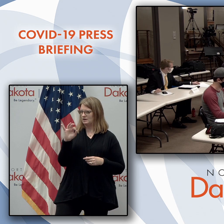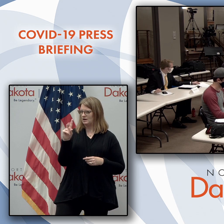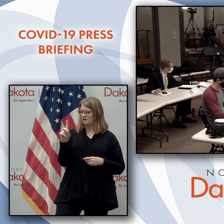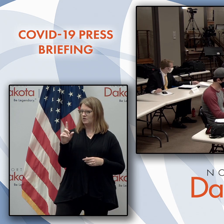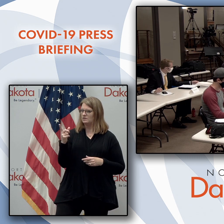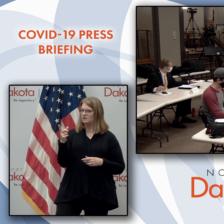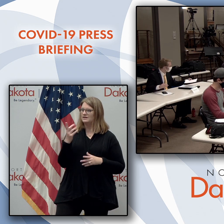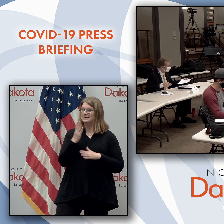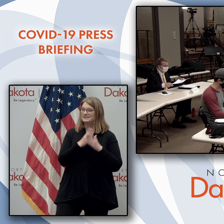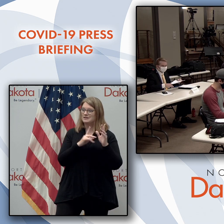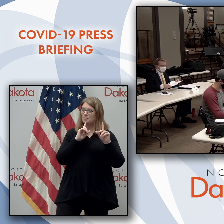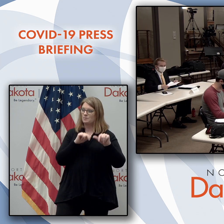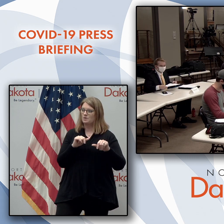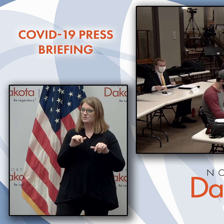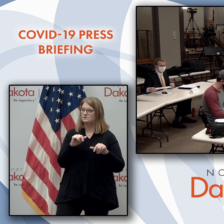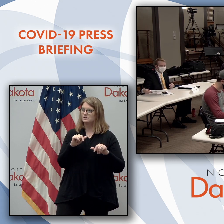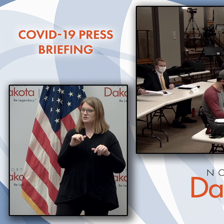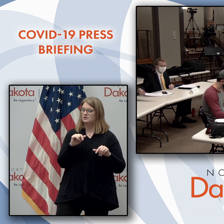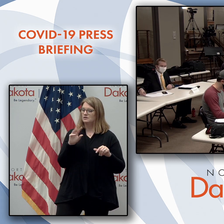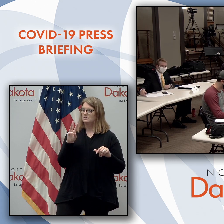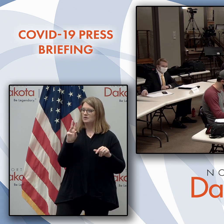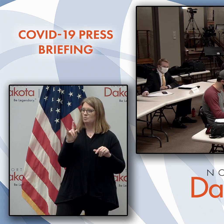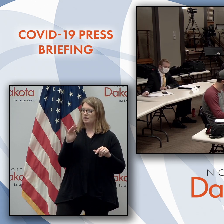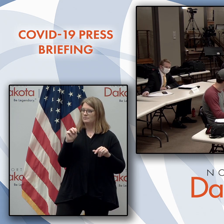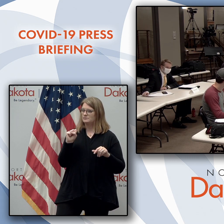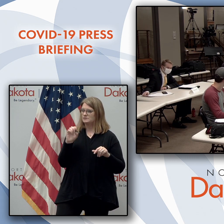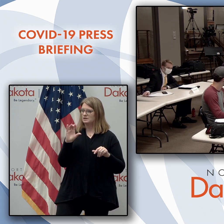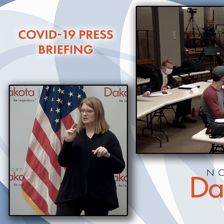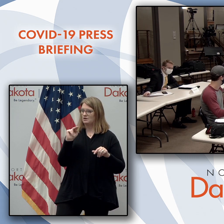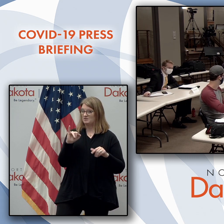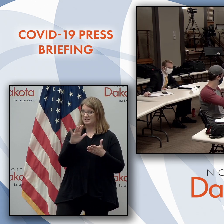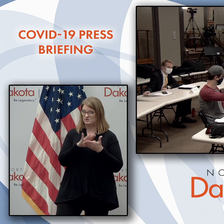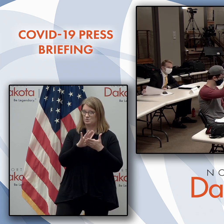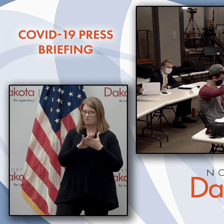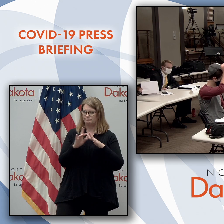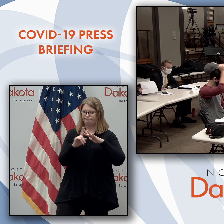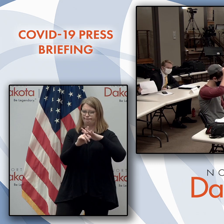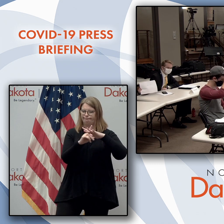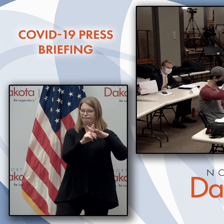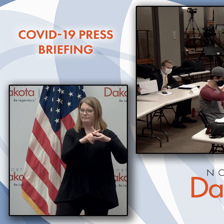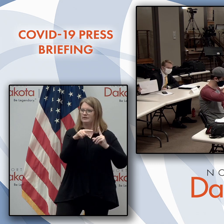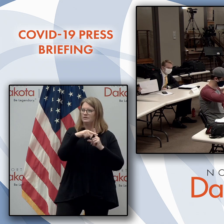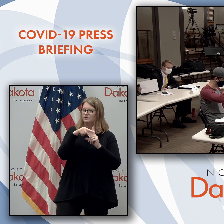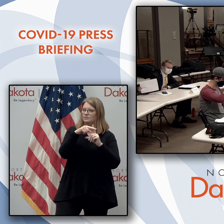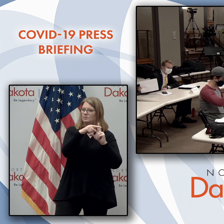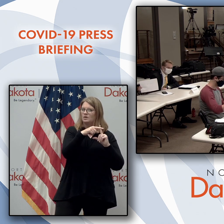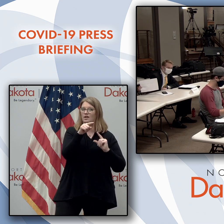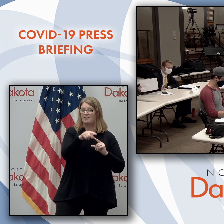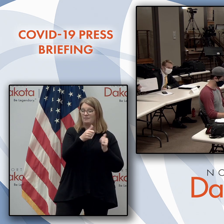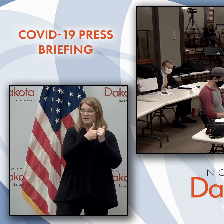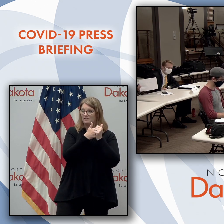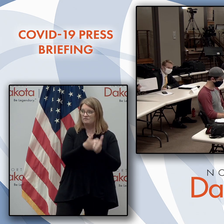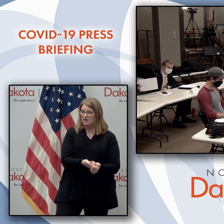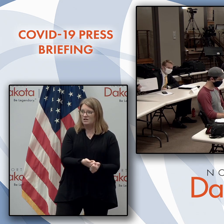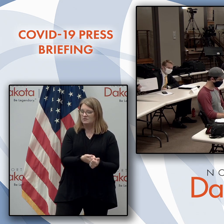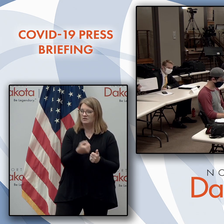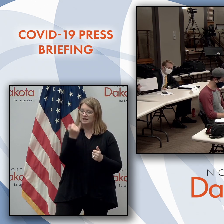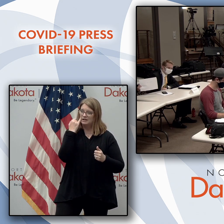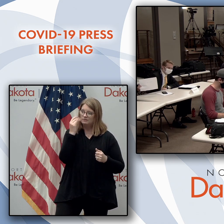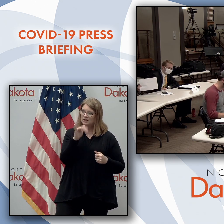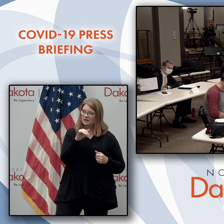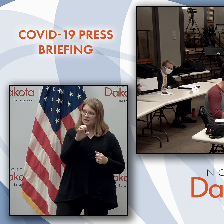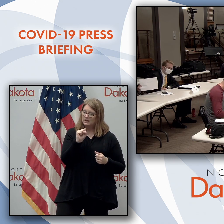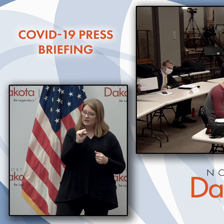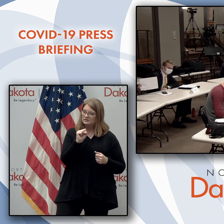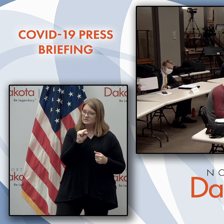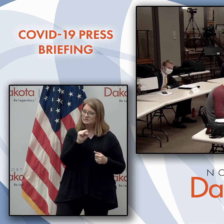of cases of COVID in Williams County schools. Are the numbers of cases in schools being tracked? And if so, do you know what that picture